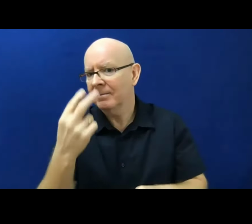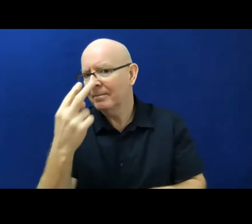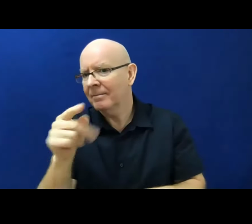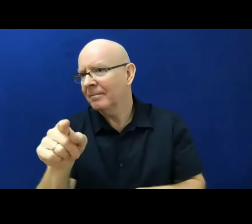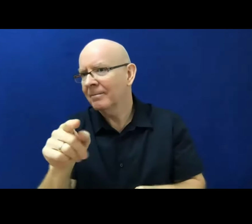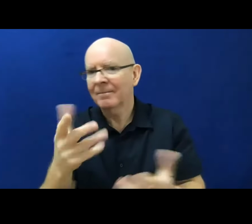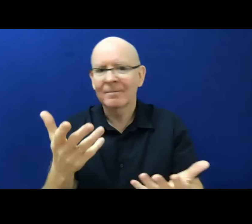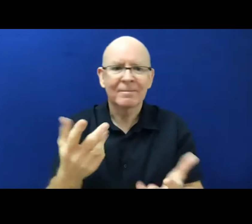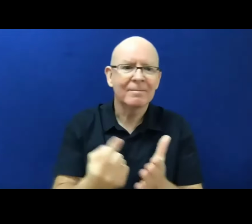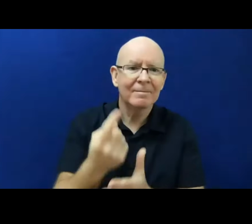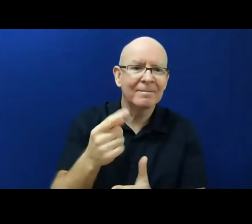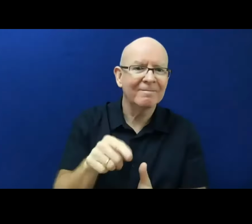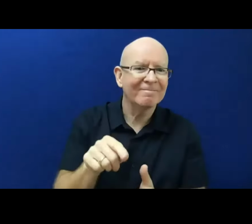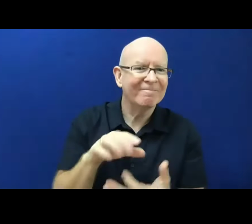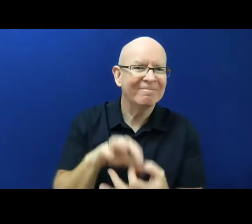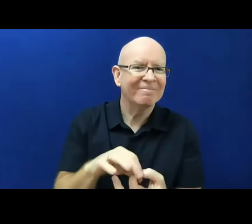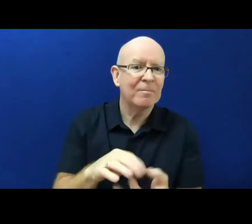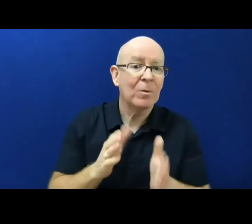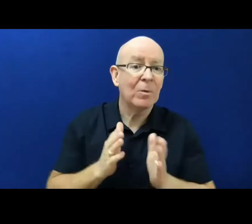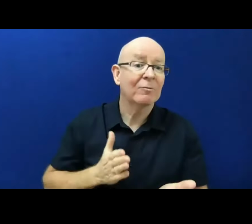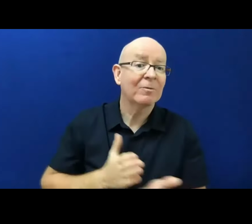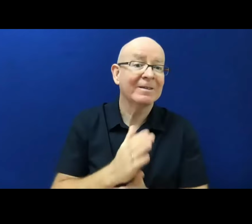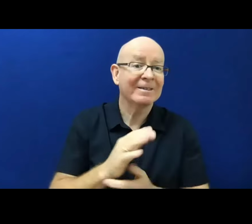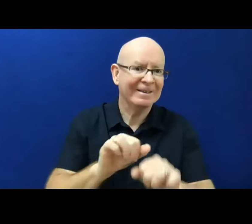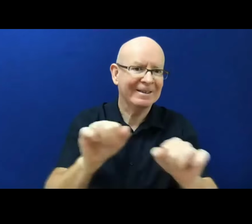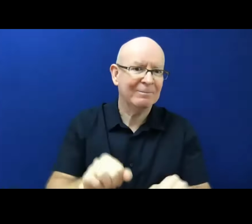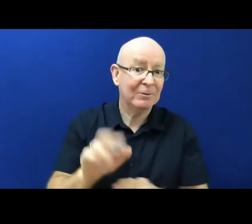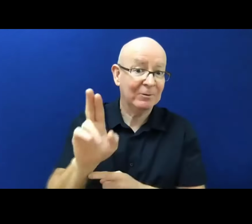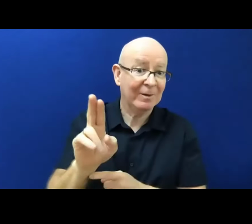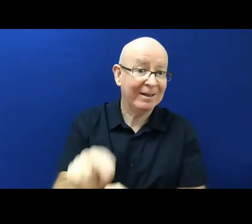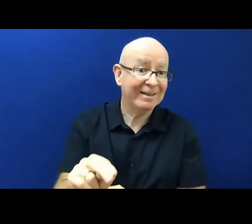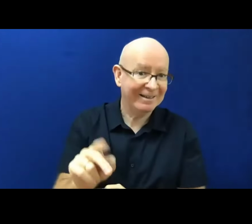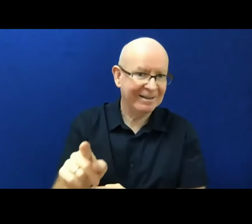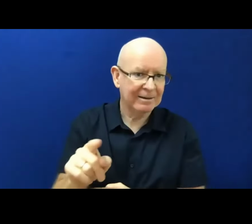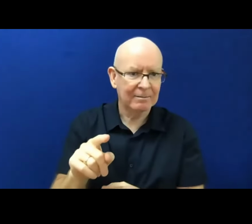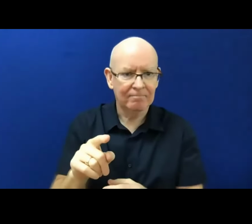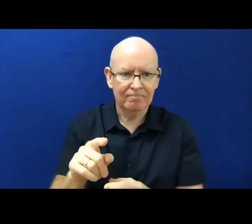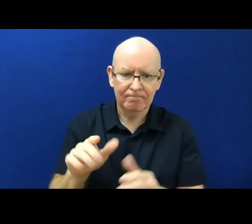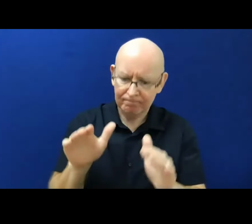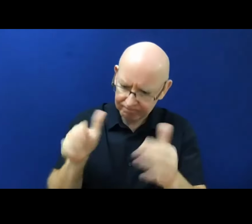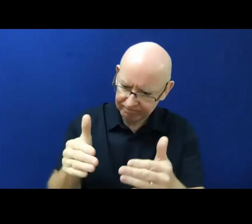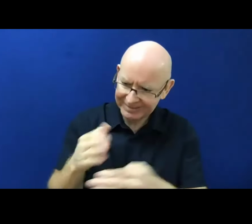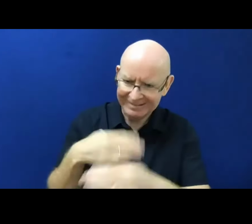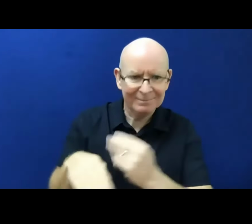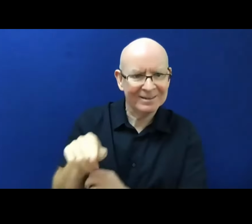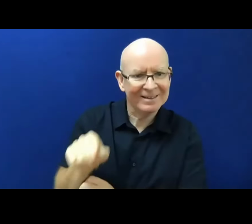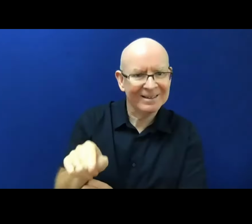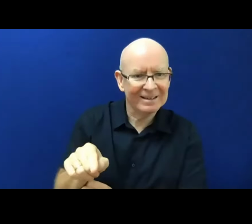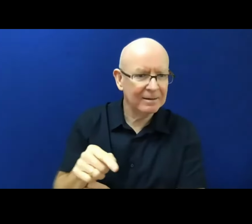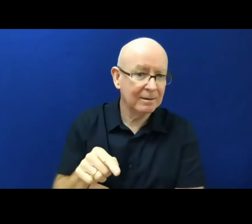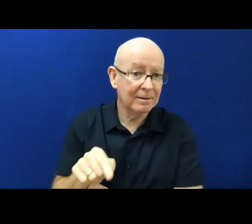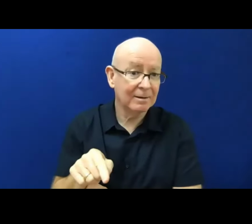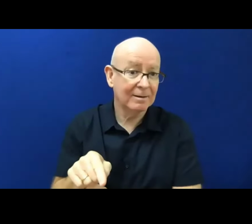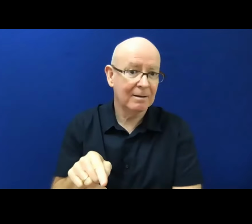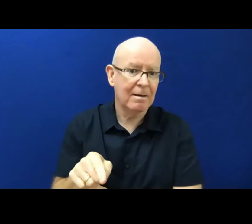asking for a treaty. There were at least 2 reported incidences where government had asked for